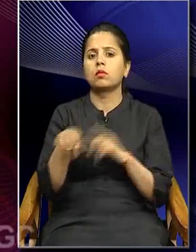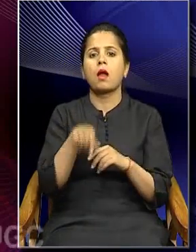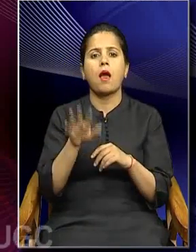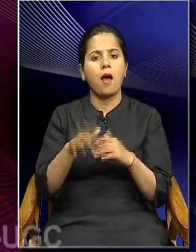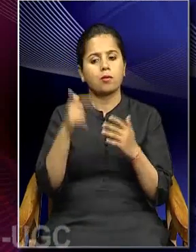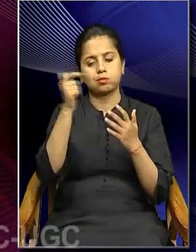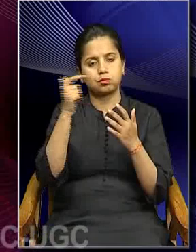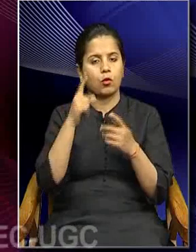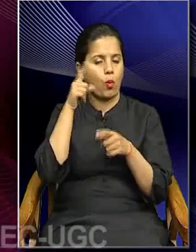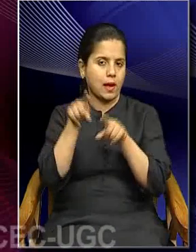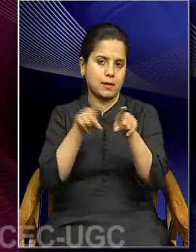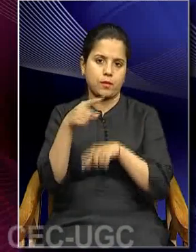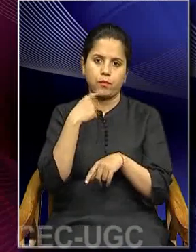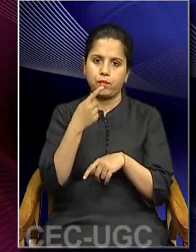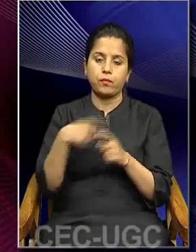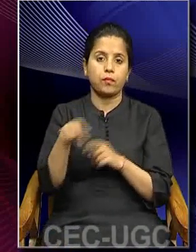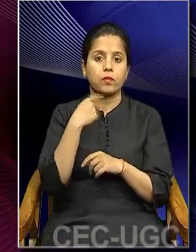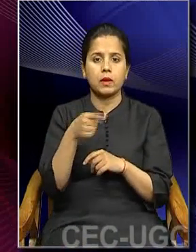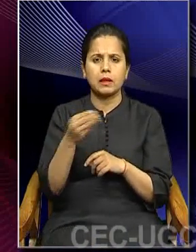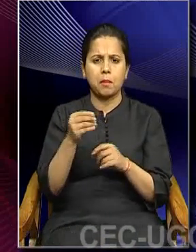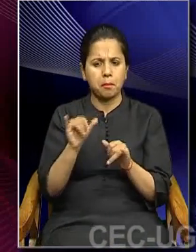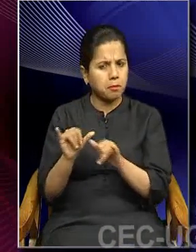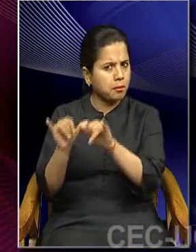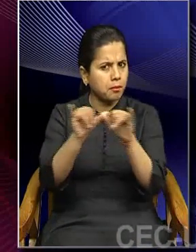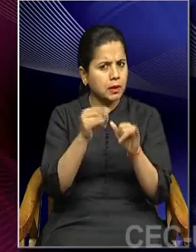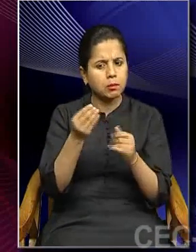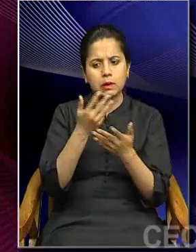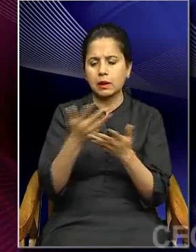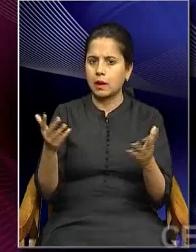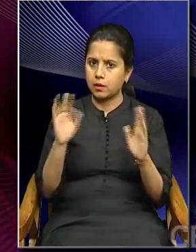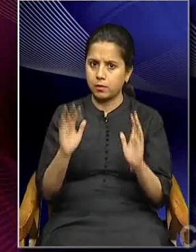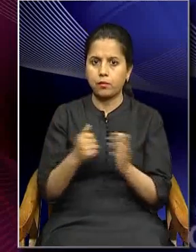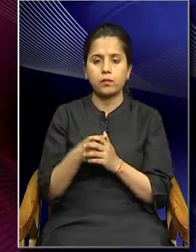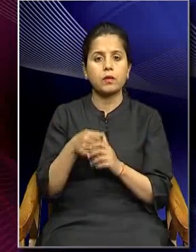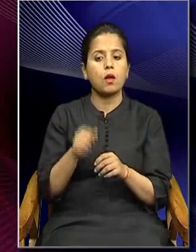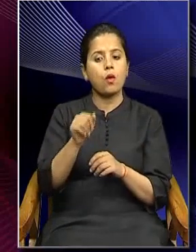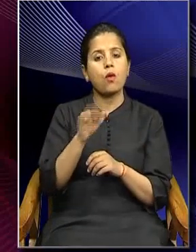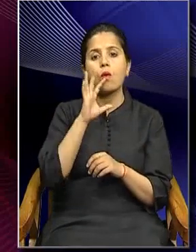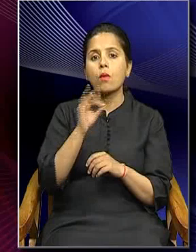phenomena. For example, the notion of similarity between things, the facts